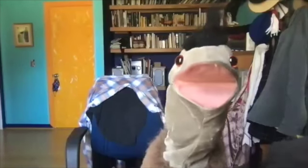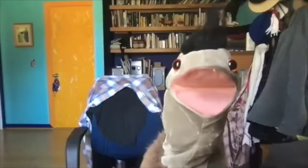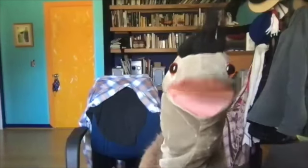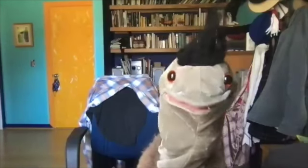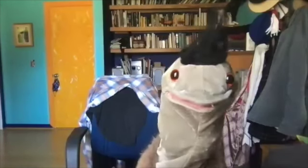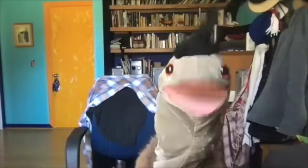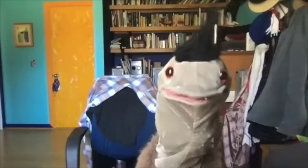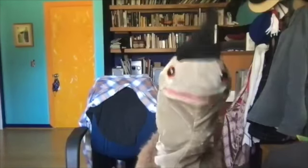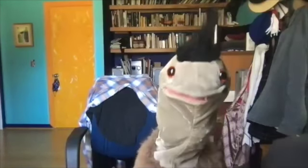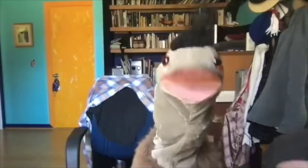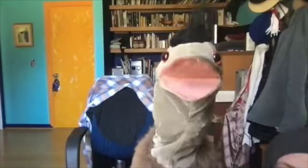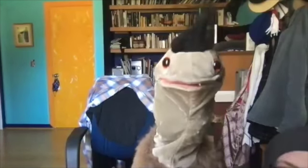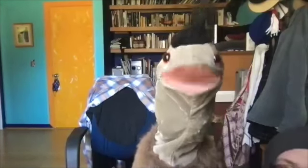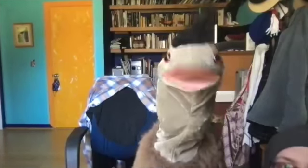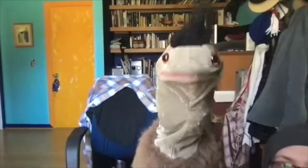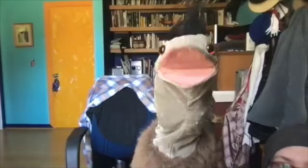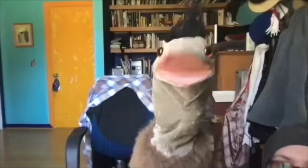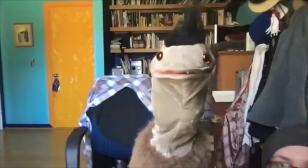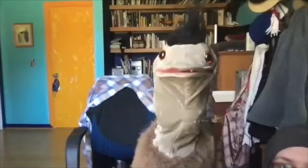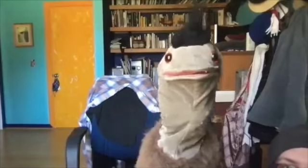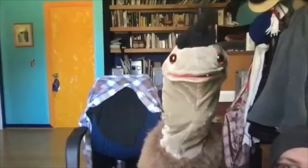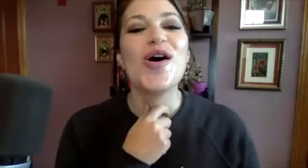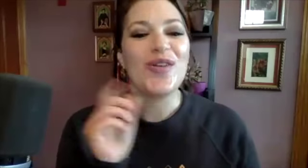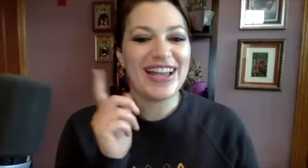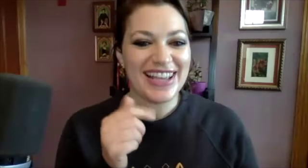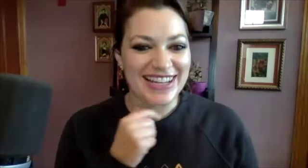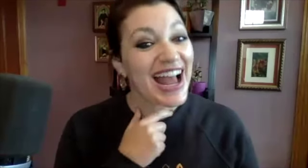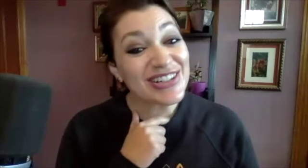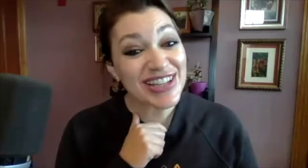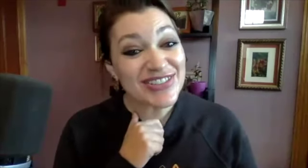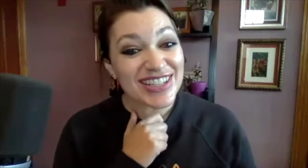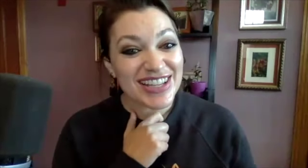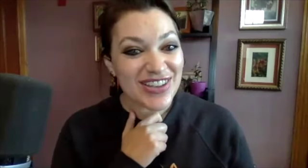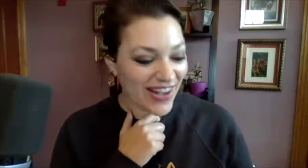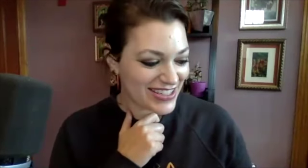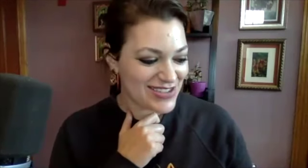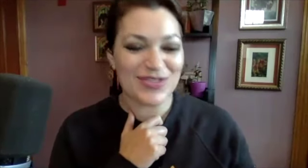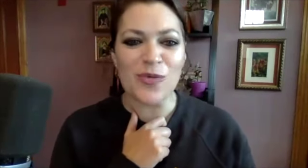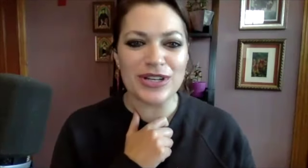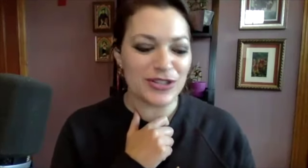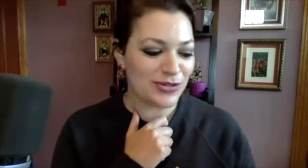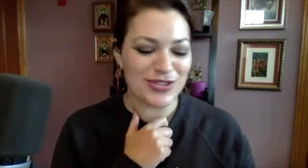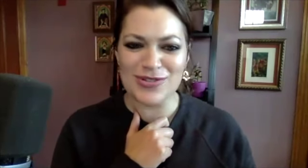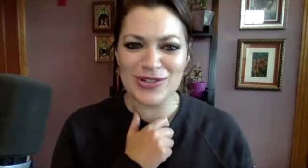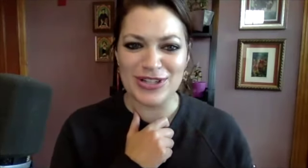Narnagoon, which is in the bush, the country. Oh, I get it. How lovely. That's awesome. So what did you do during your